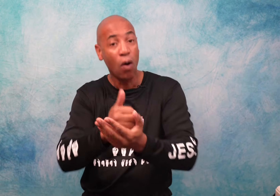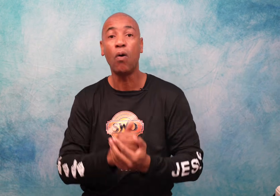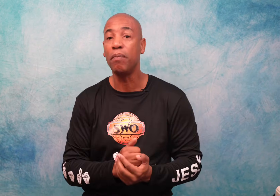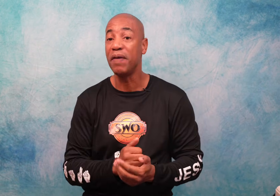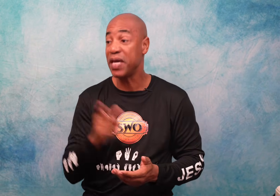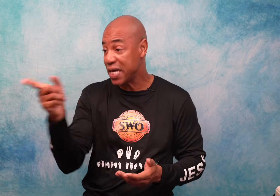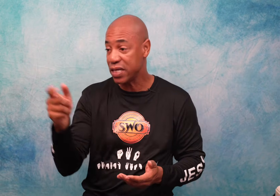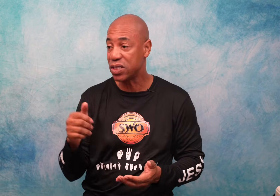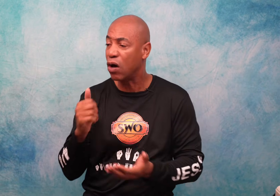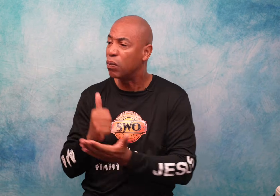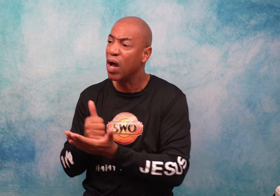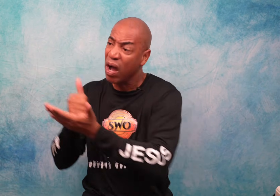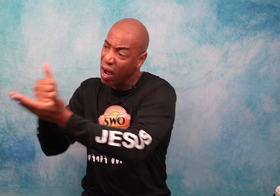Or maybe he needs help.